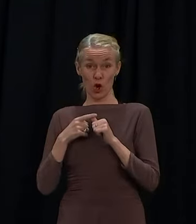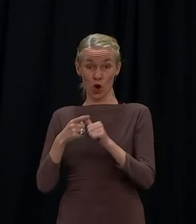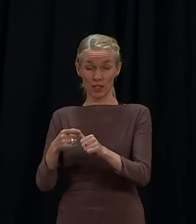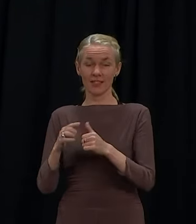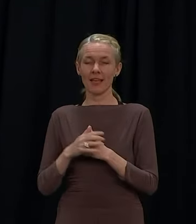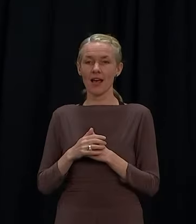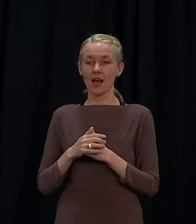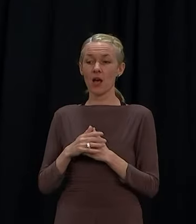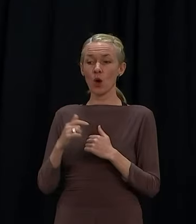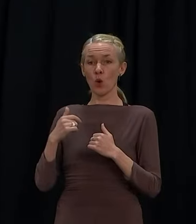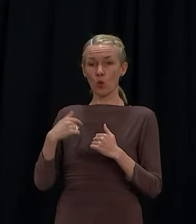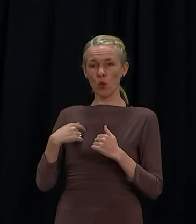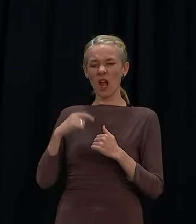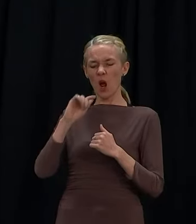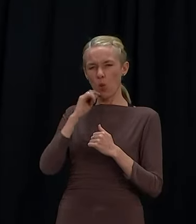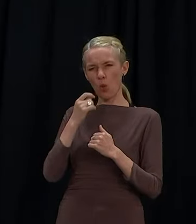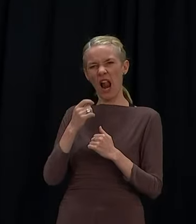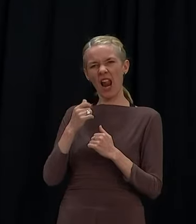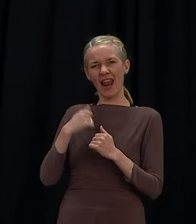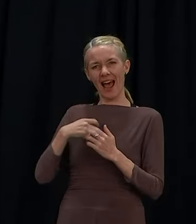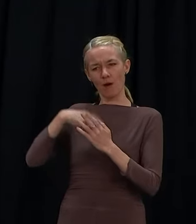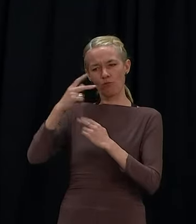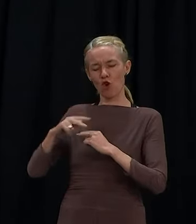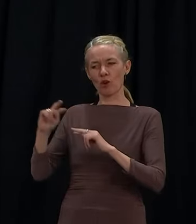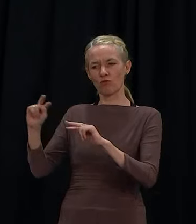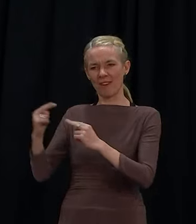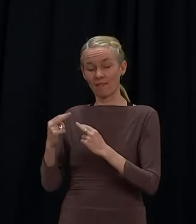the developing world has access to vaccines,